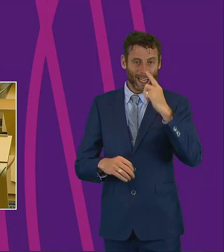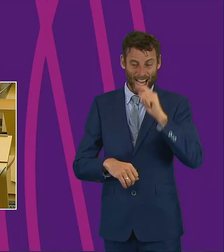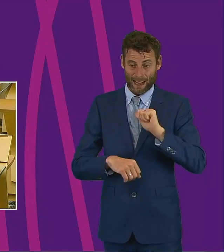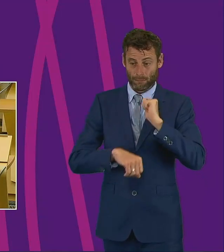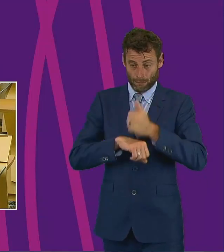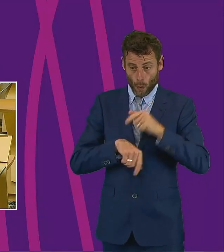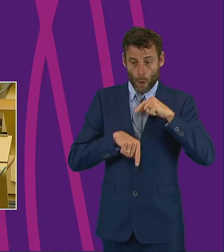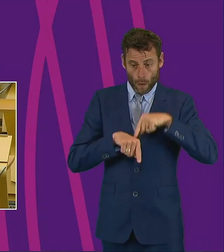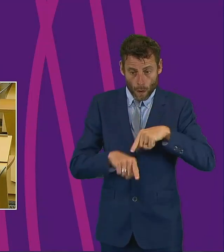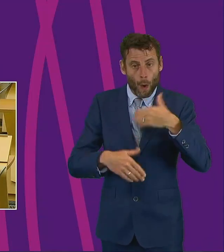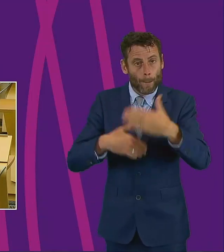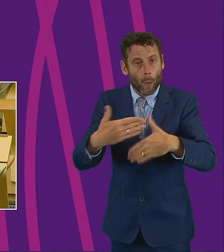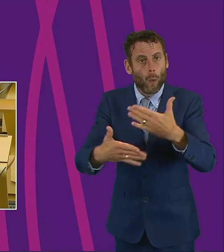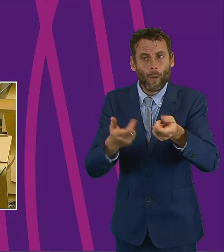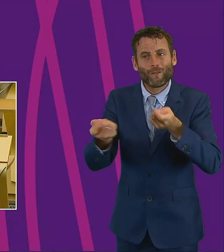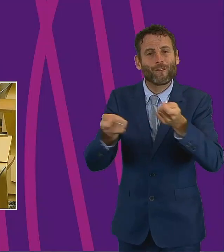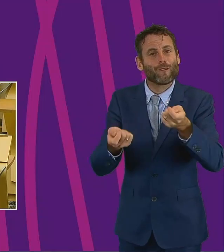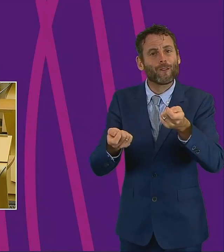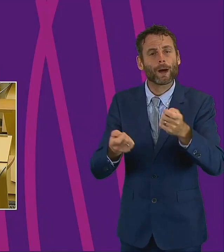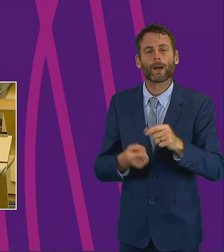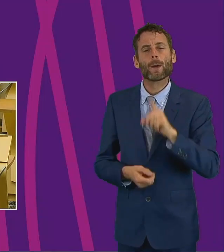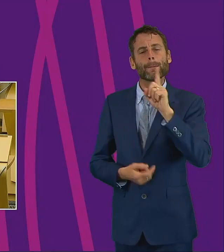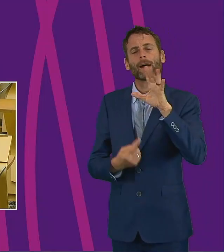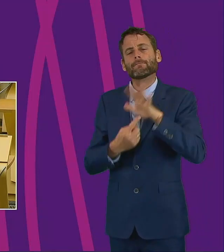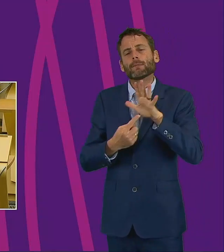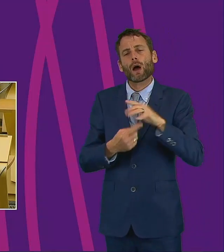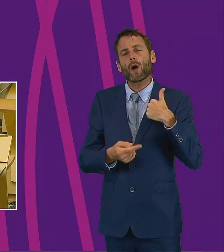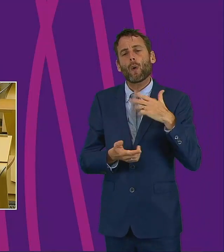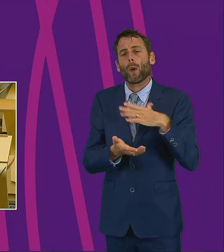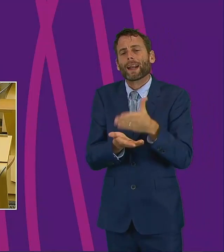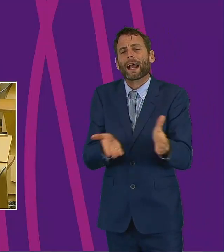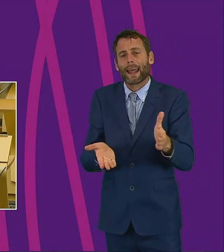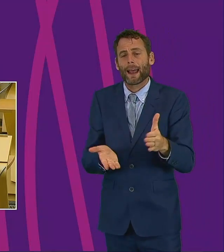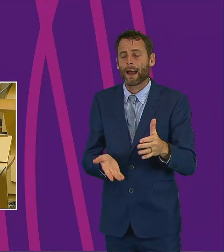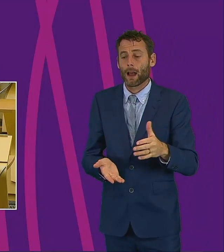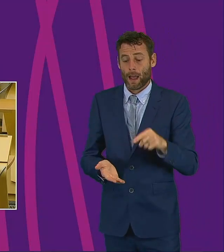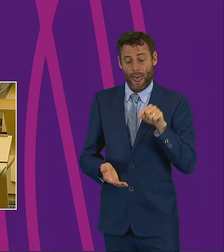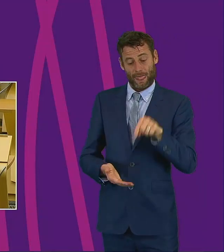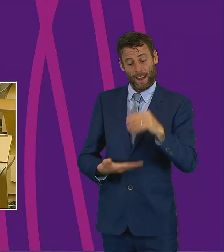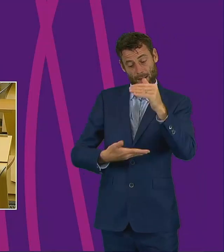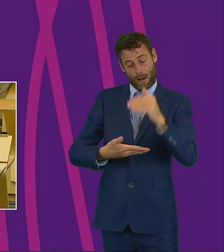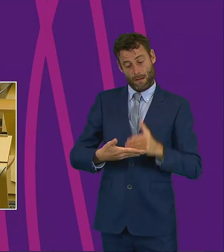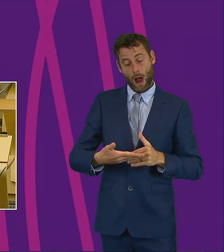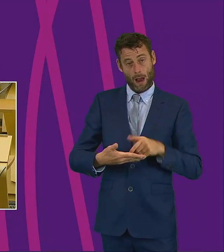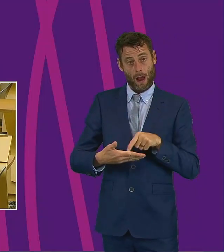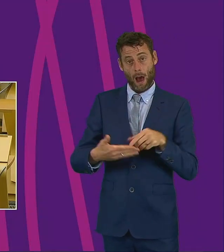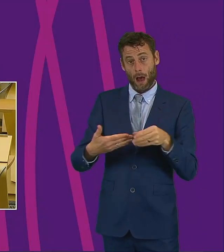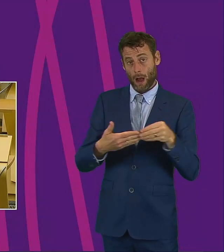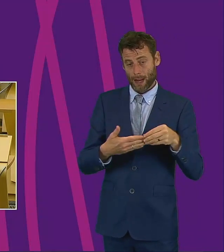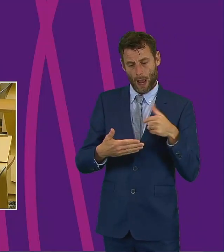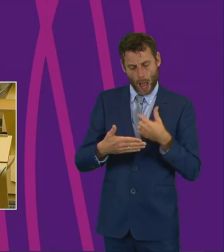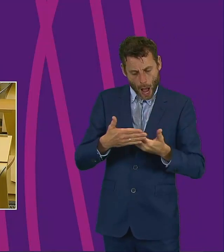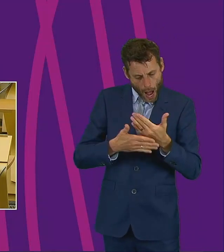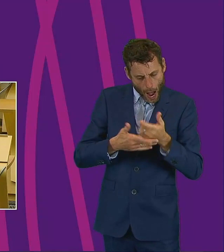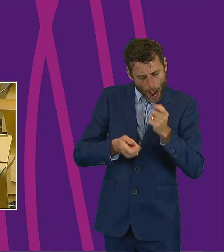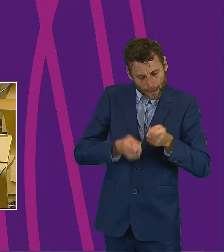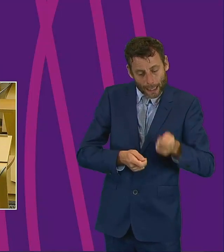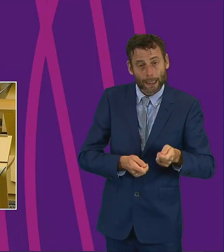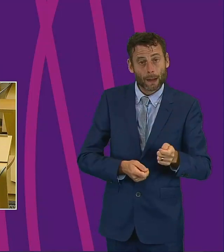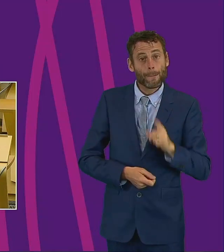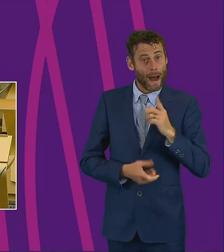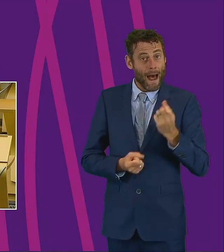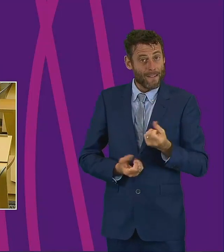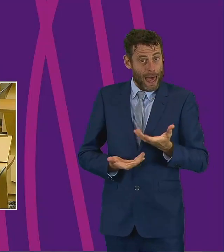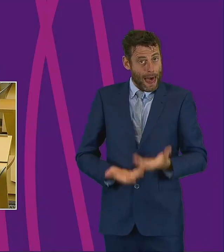though, that while we are finalising updated guidance that will be published this week, there are already arrangements in place